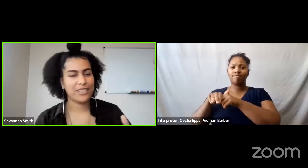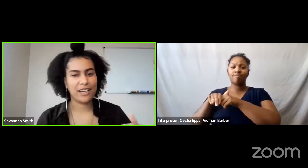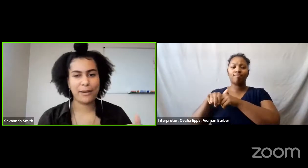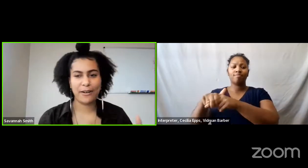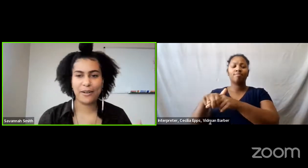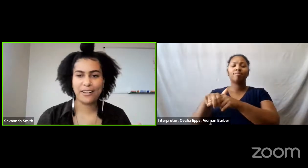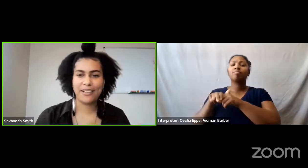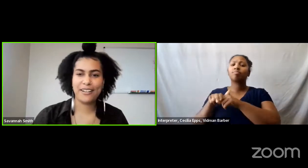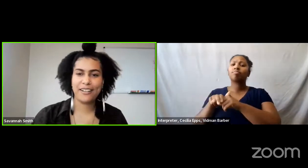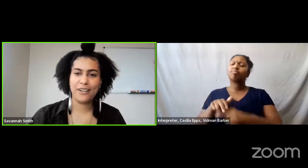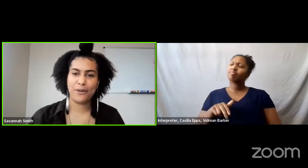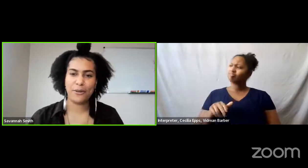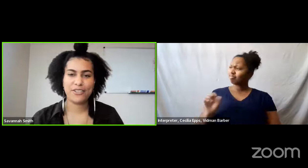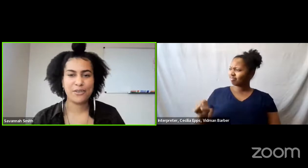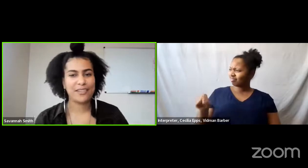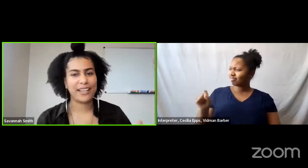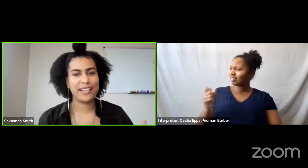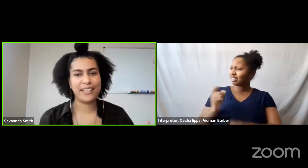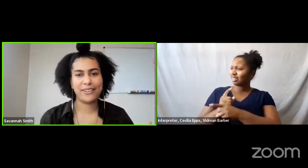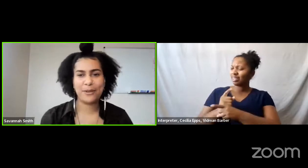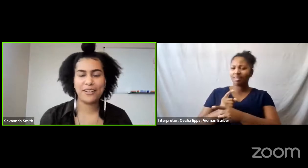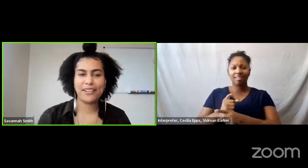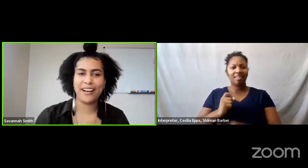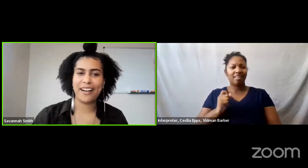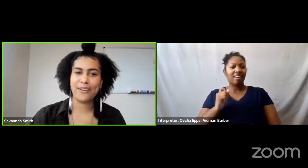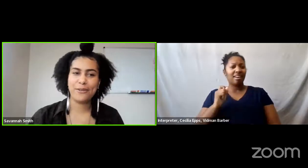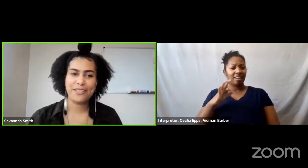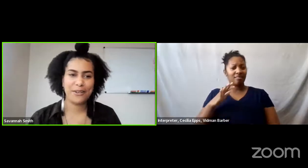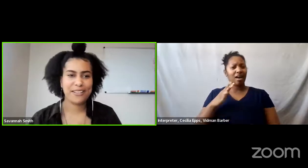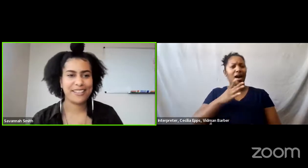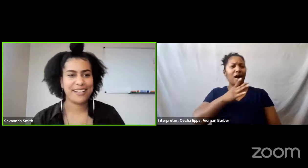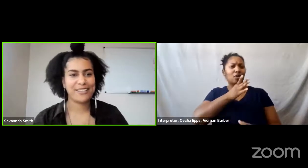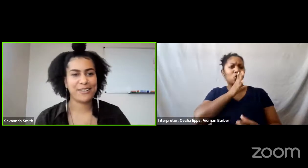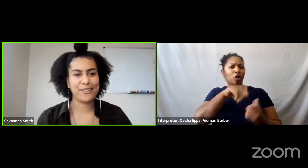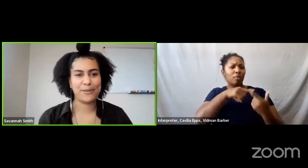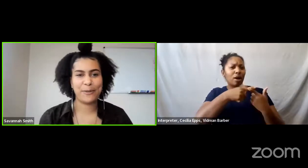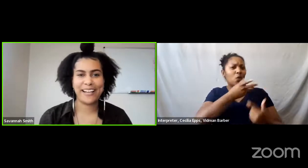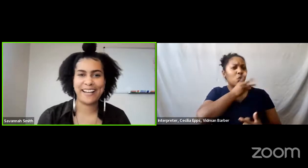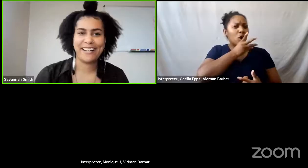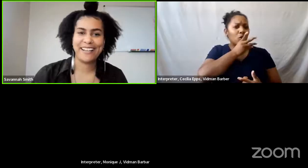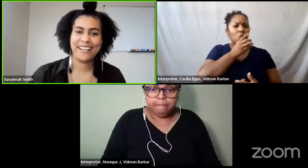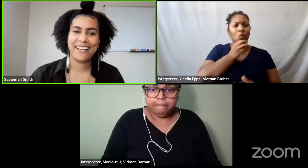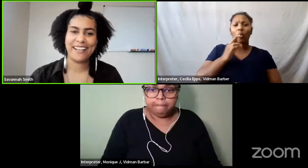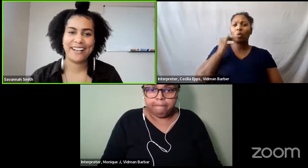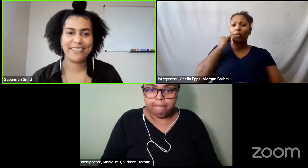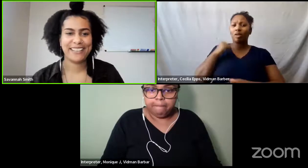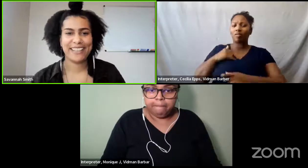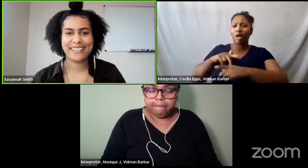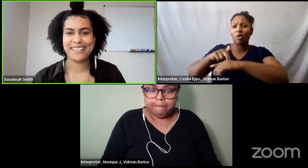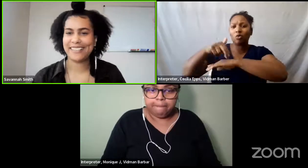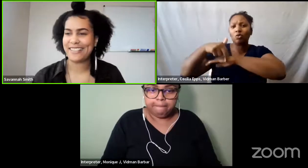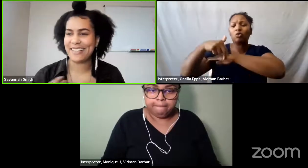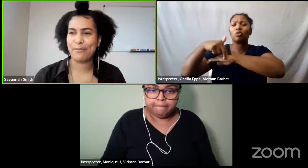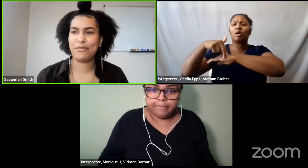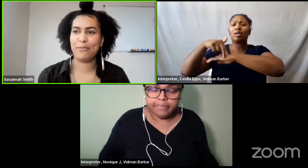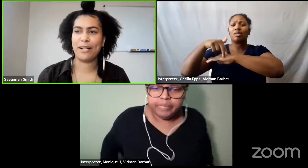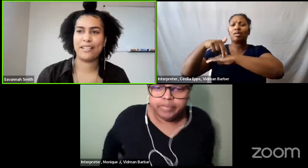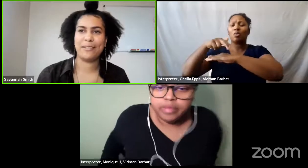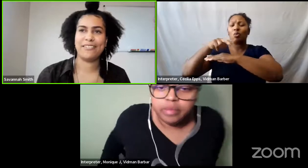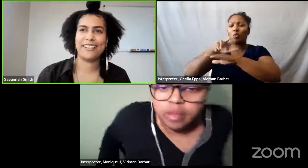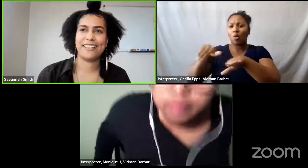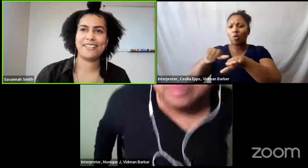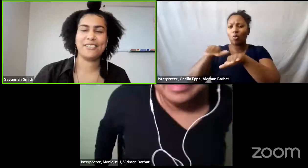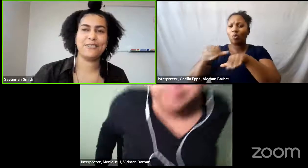anytime I talk about water, or as soon as I get in the water, I always notice that I start swaying. And I feel like that's just an example